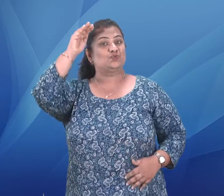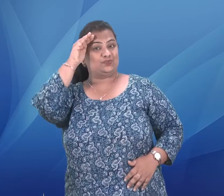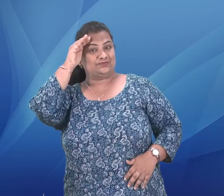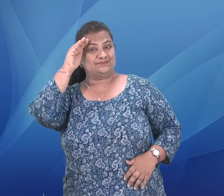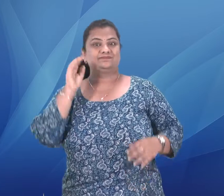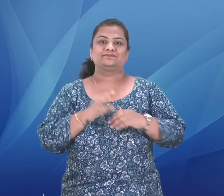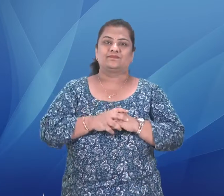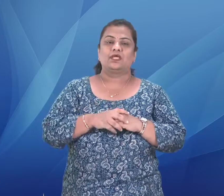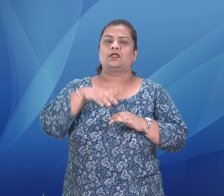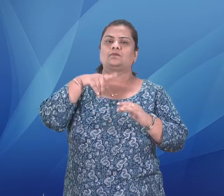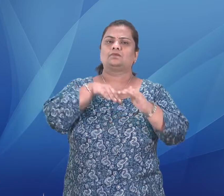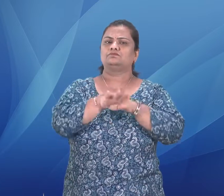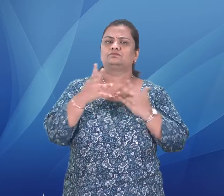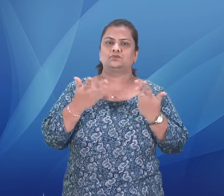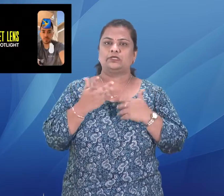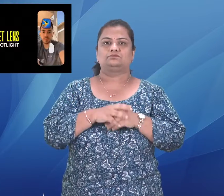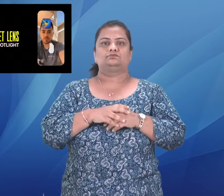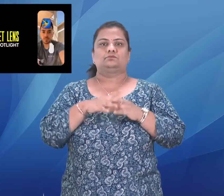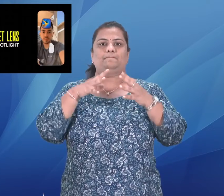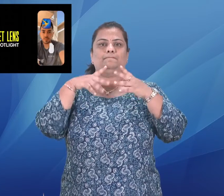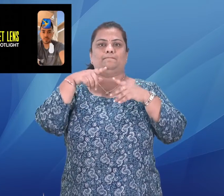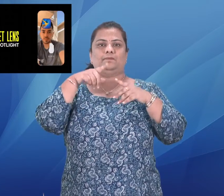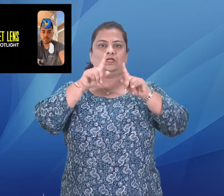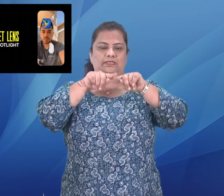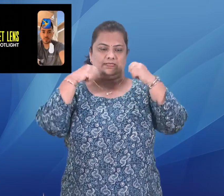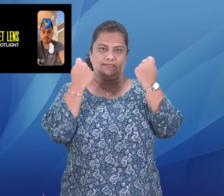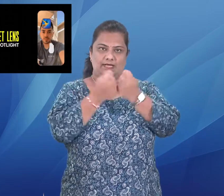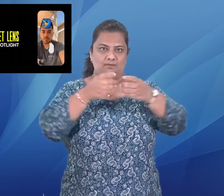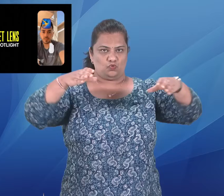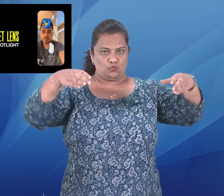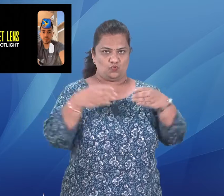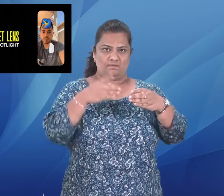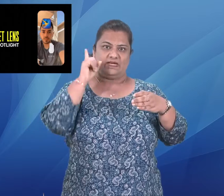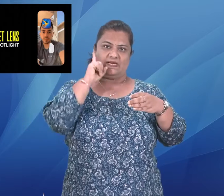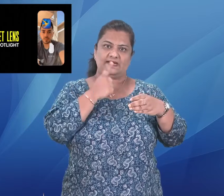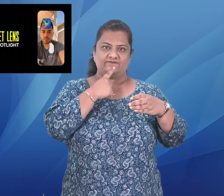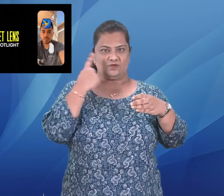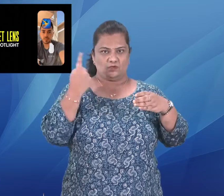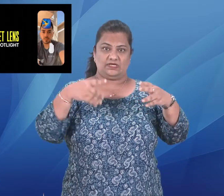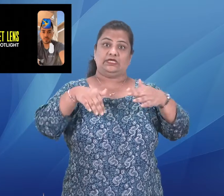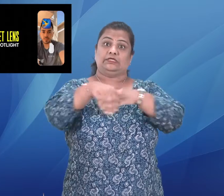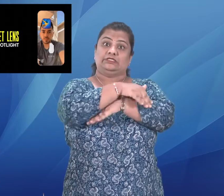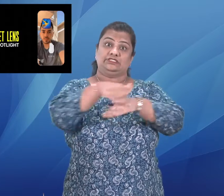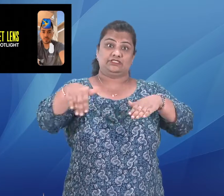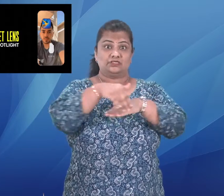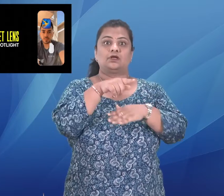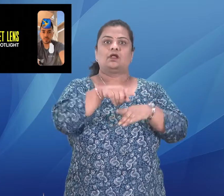Over to entertainment news. A team of deaf engineers, known as the Defengers, has spearheaded a new Snapchat